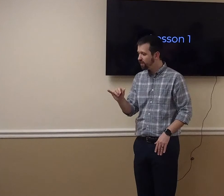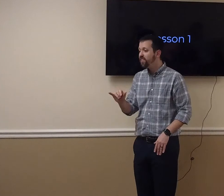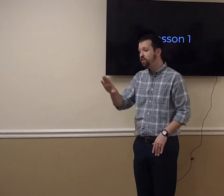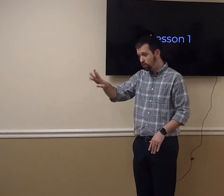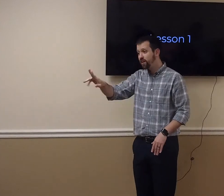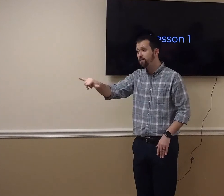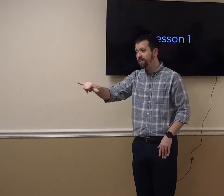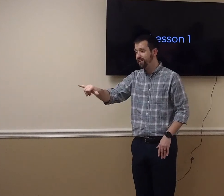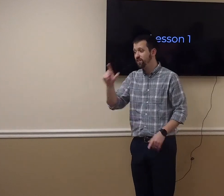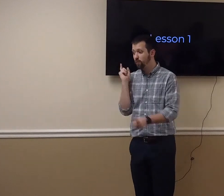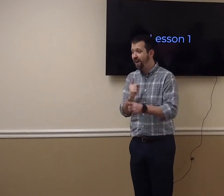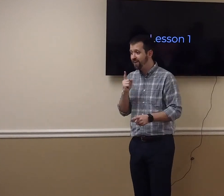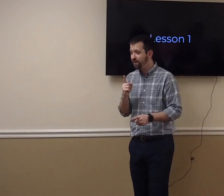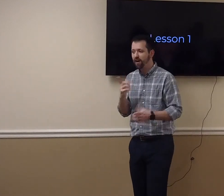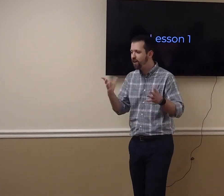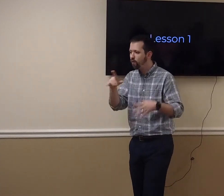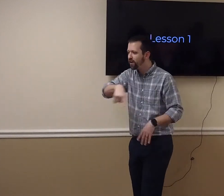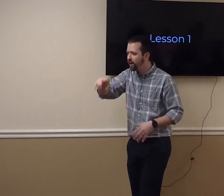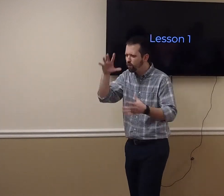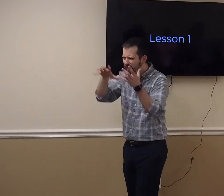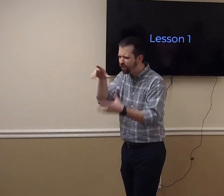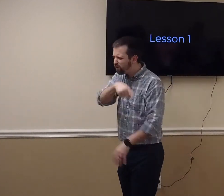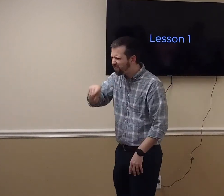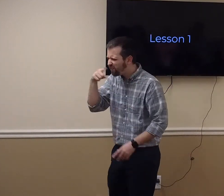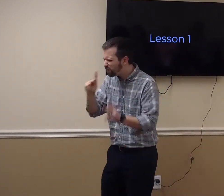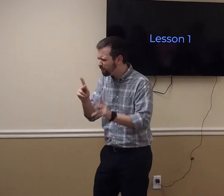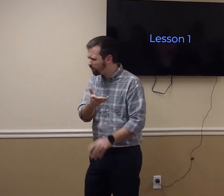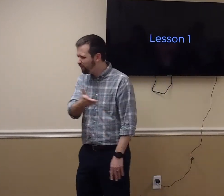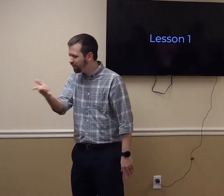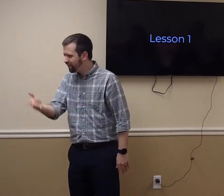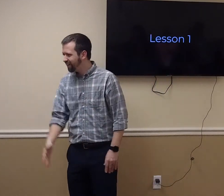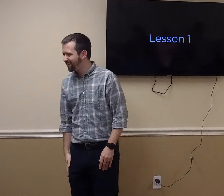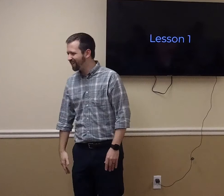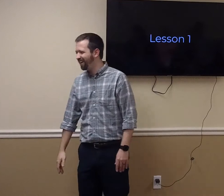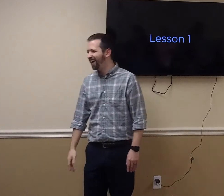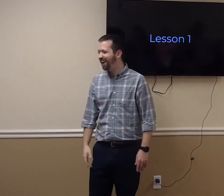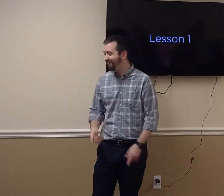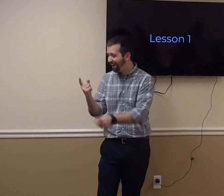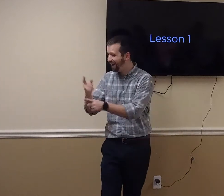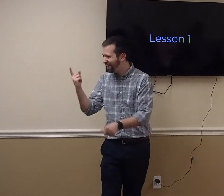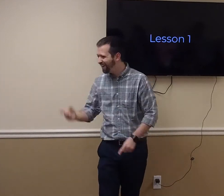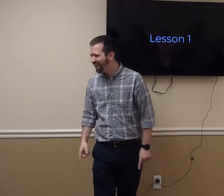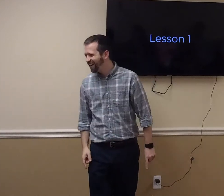They do look like busy. You're right, but I don't want to confuse these hearing people. So, right?